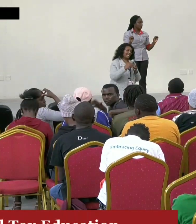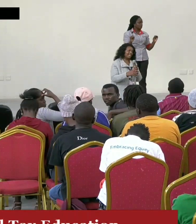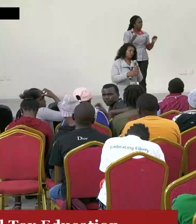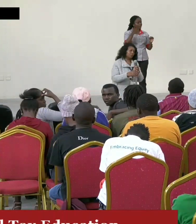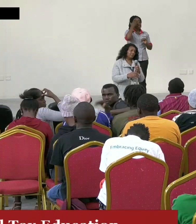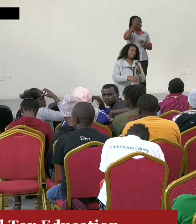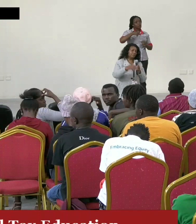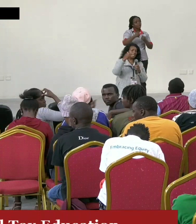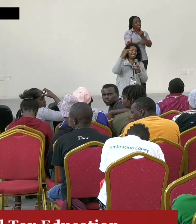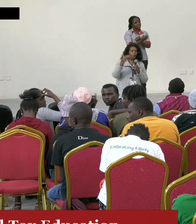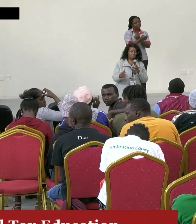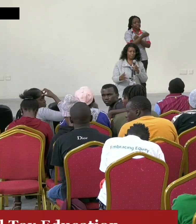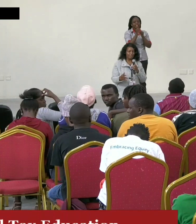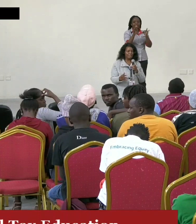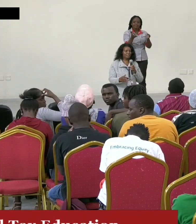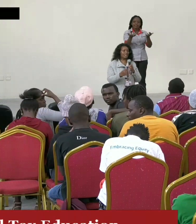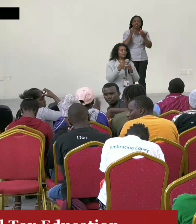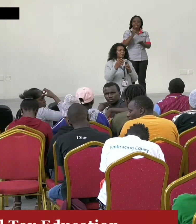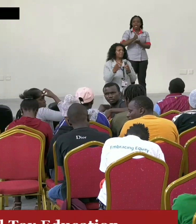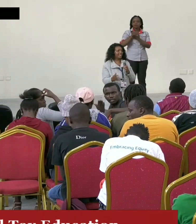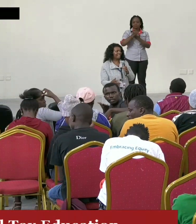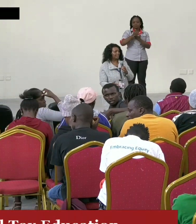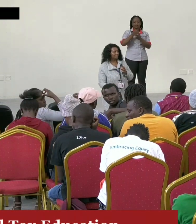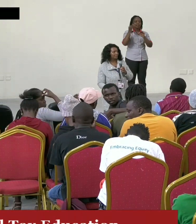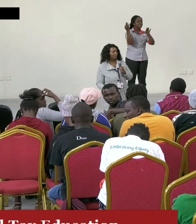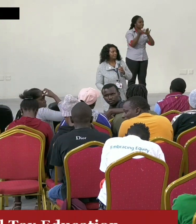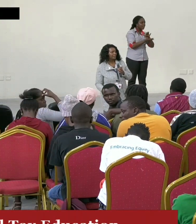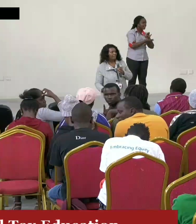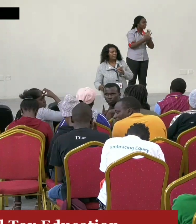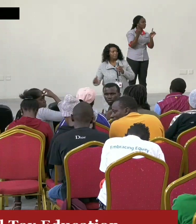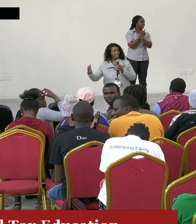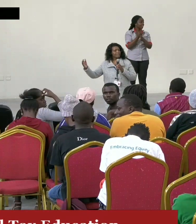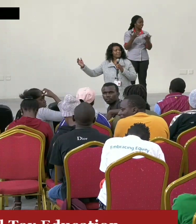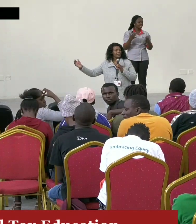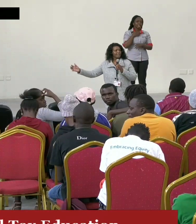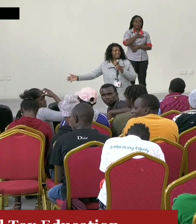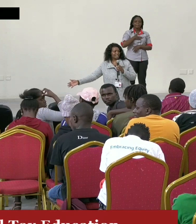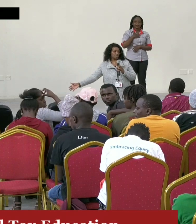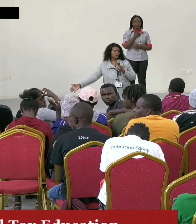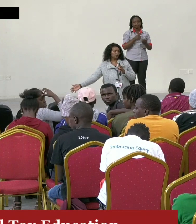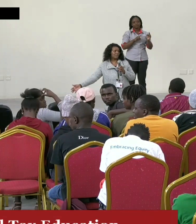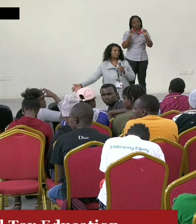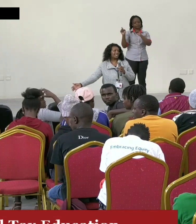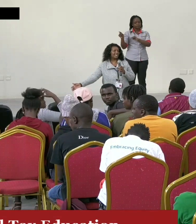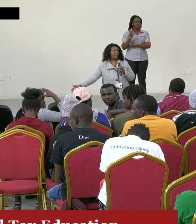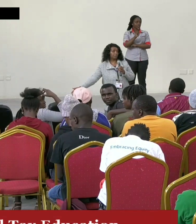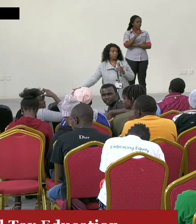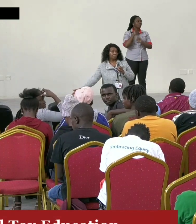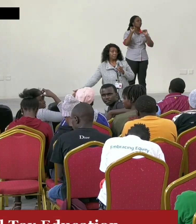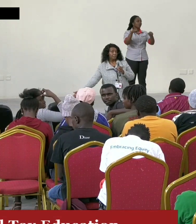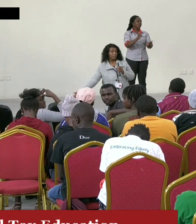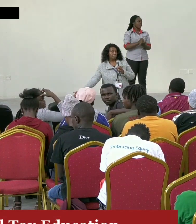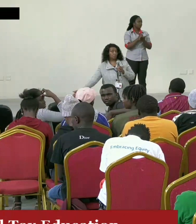we are telling you, if you need help in terms of filing, please let us know so that we can help